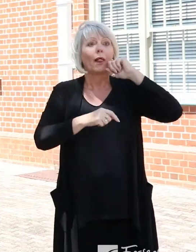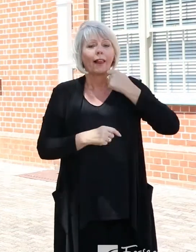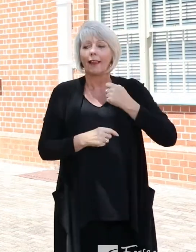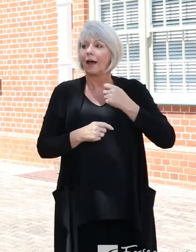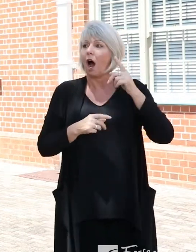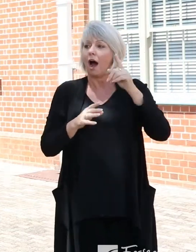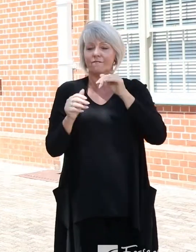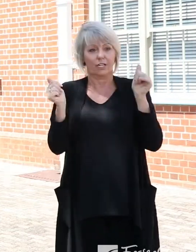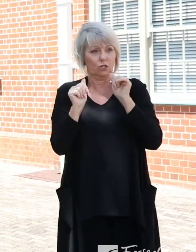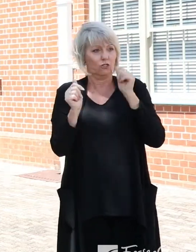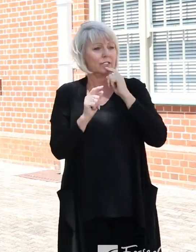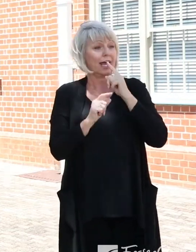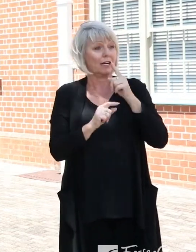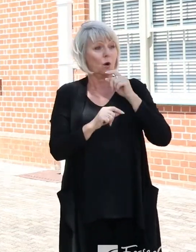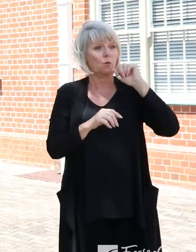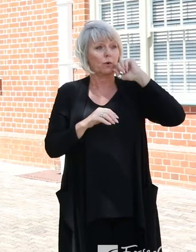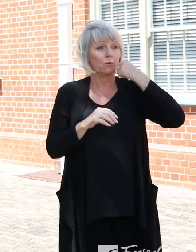that